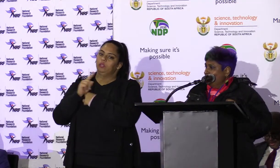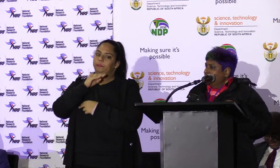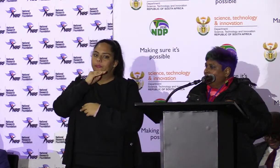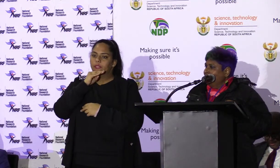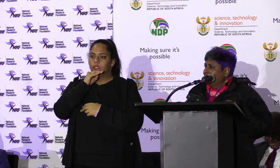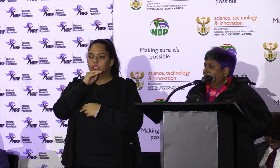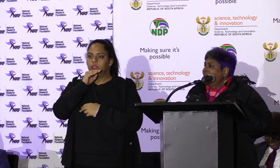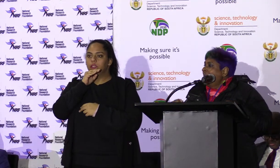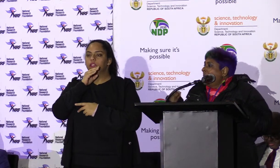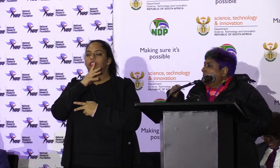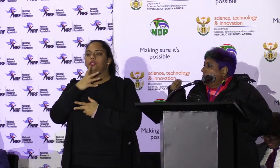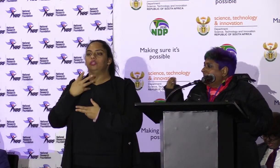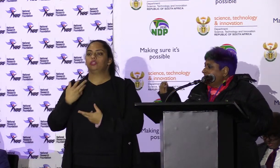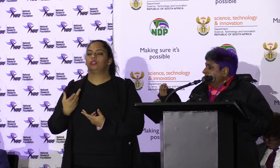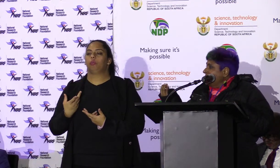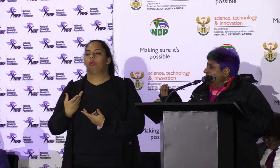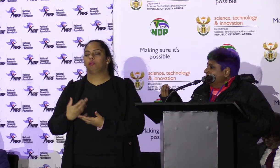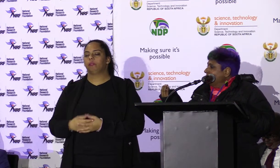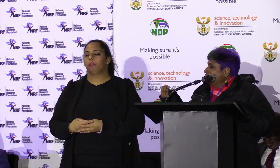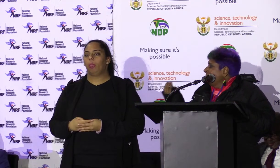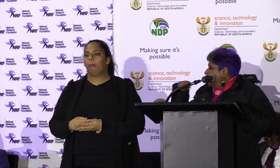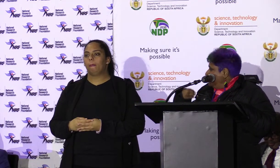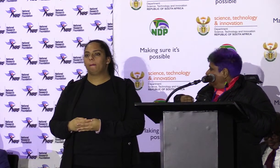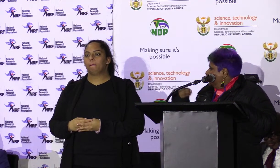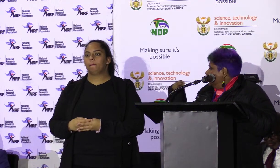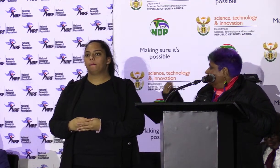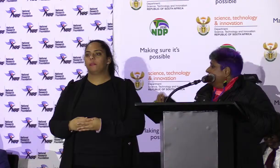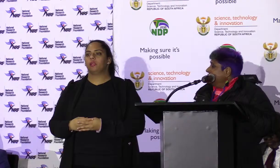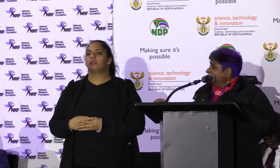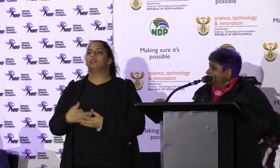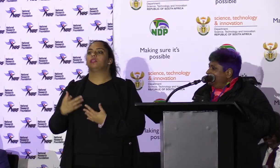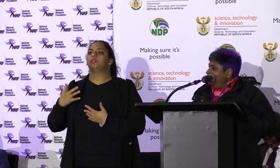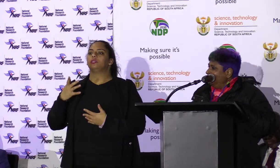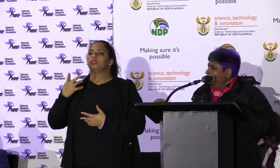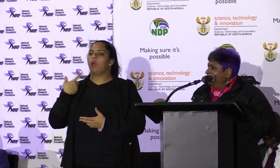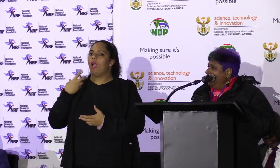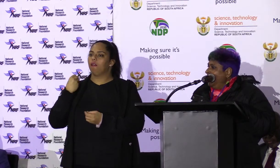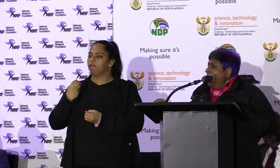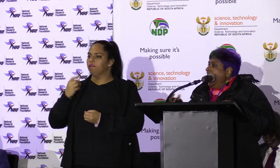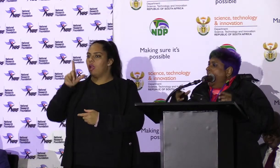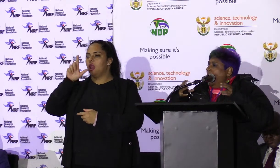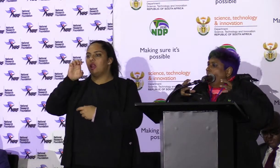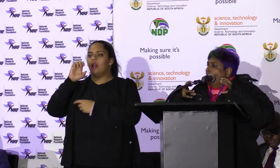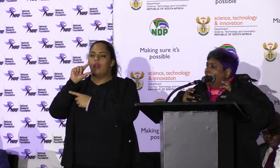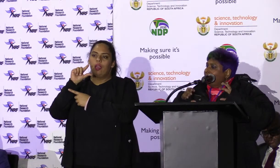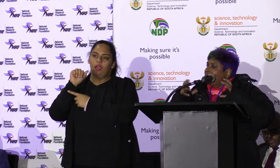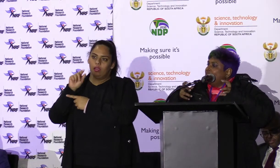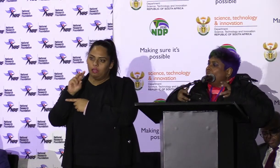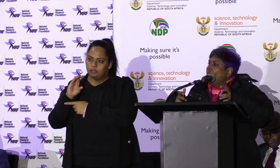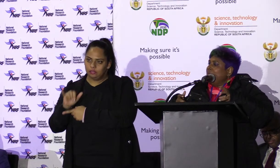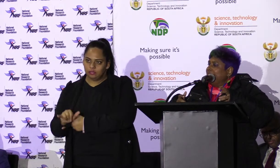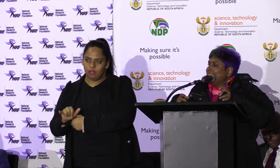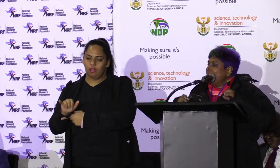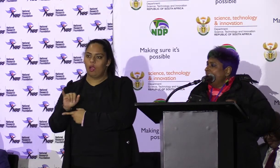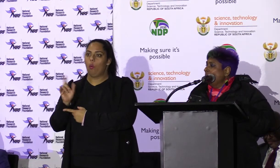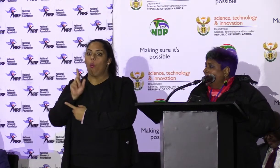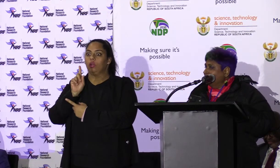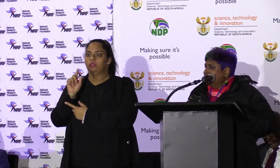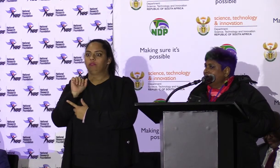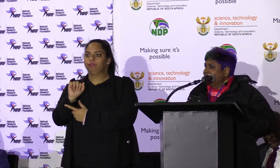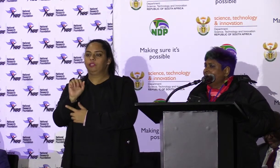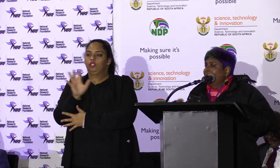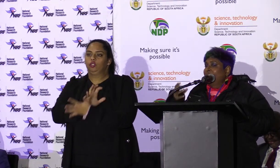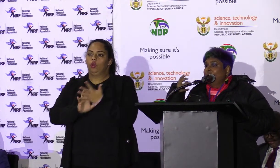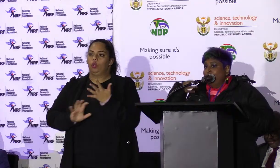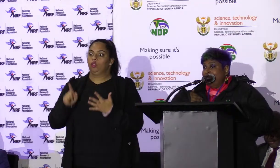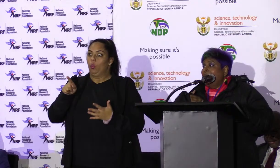to be human, what it means to be able to leave a legacy, what are the stories we